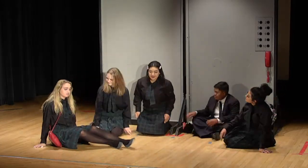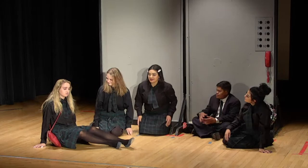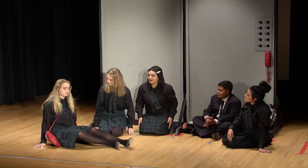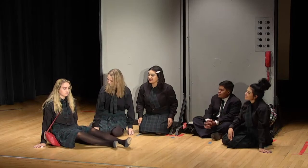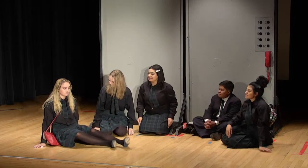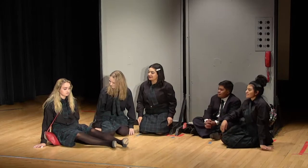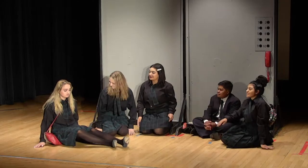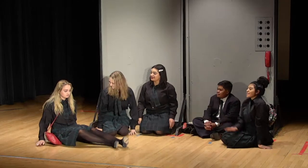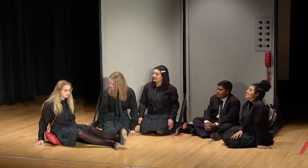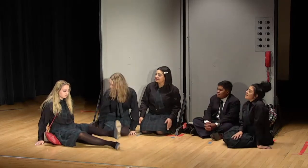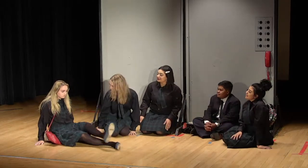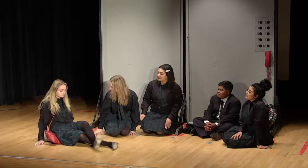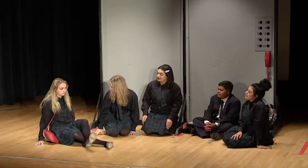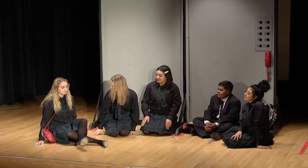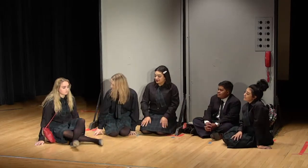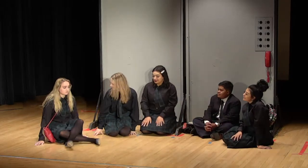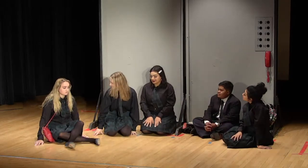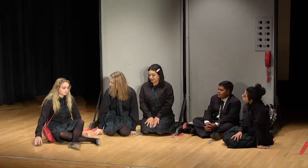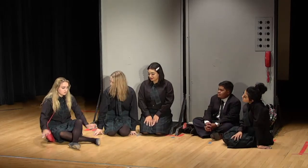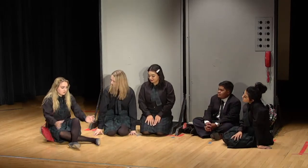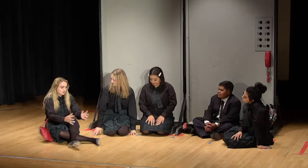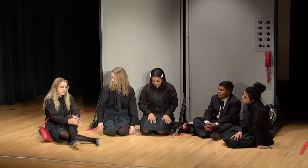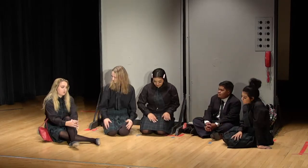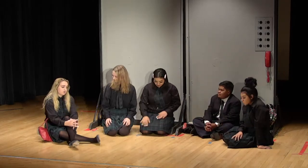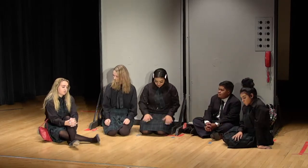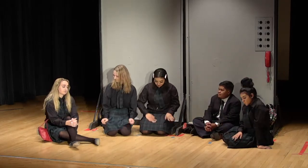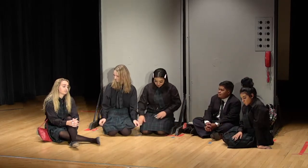All the students sit around looking bored.